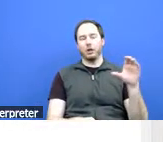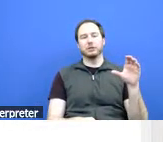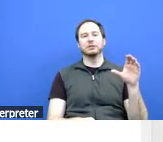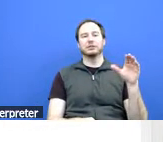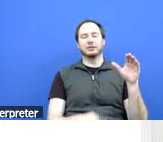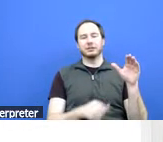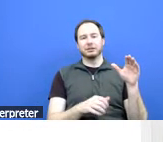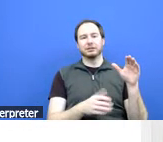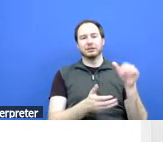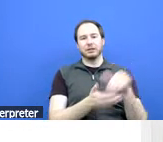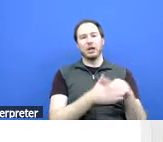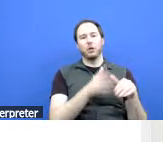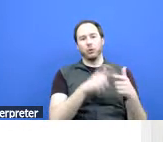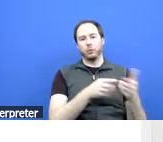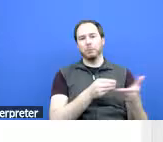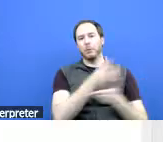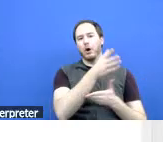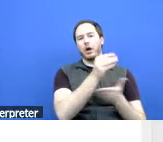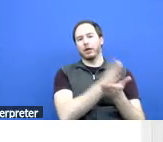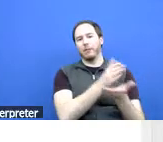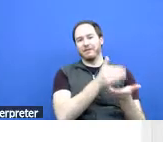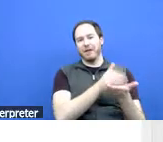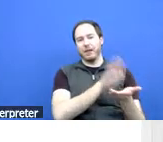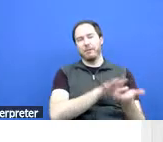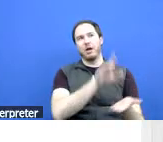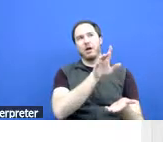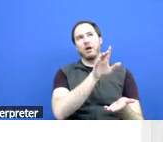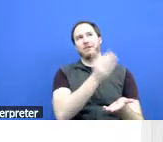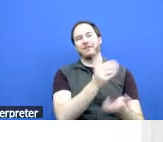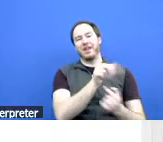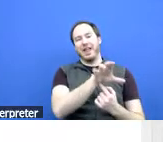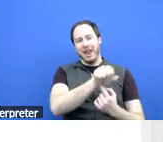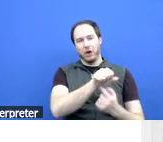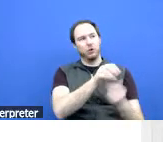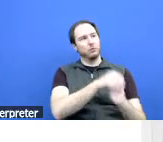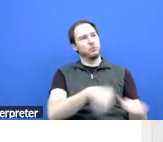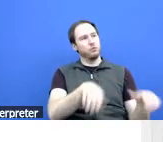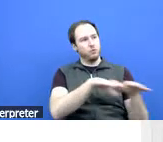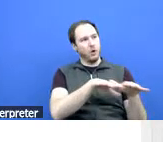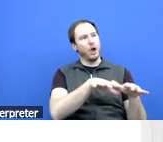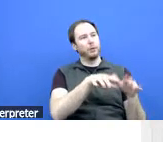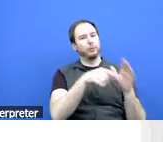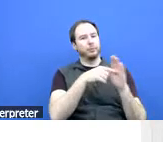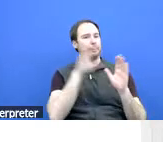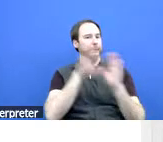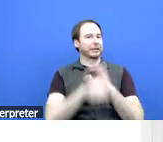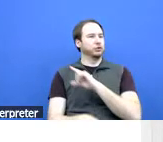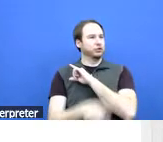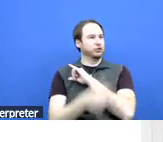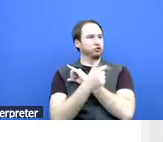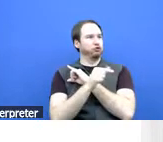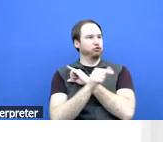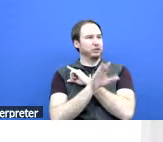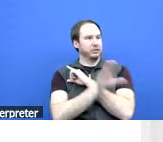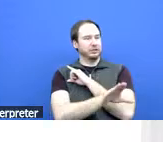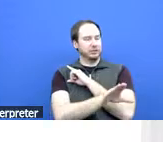will look to purchase and subdivide approximately 15 acres of property, illustrated in green on